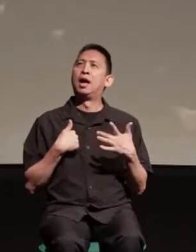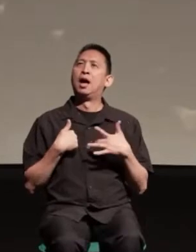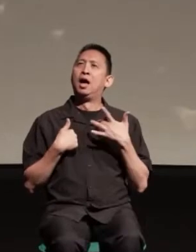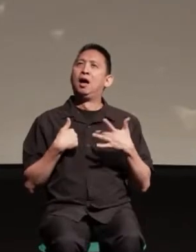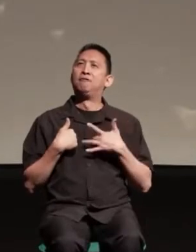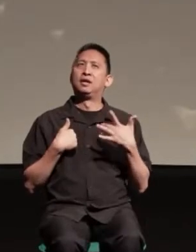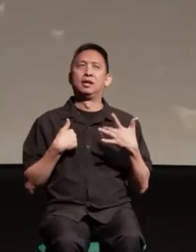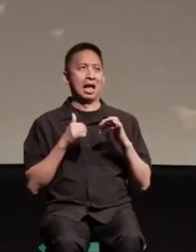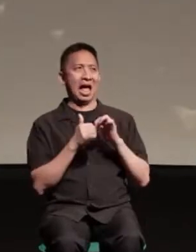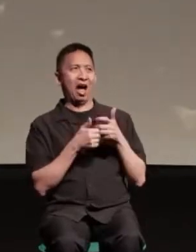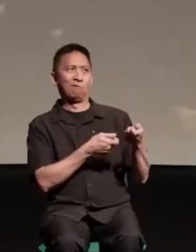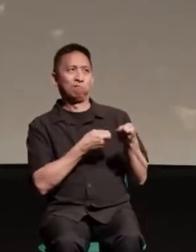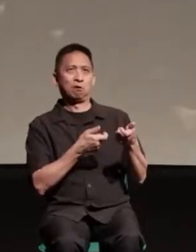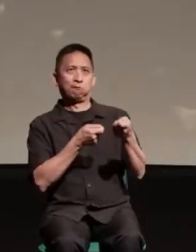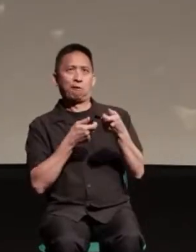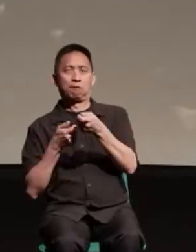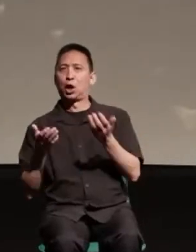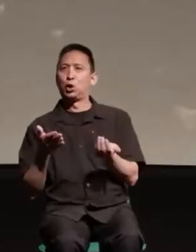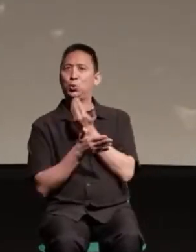new talent, I think